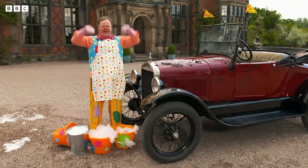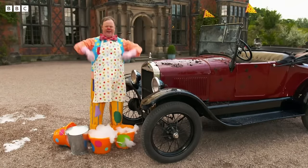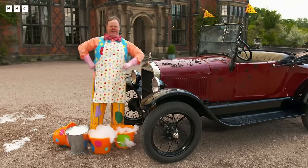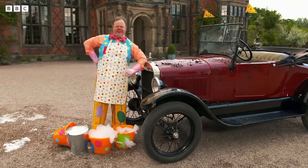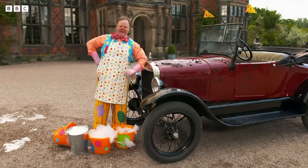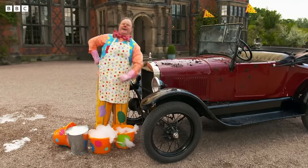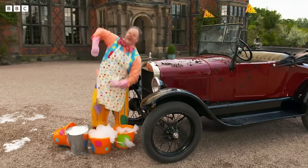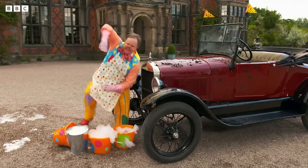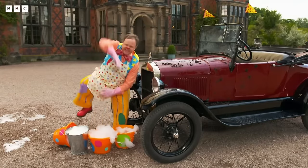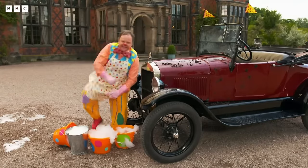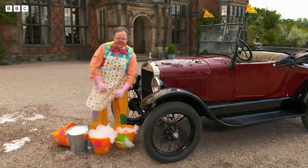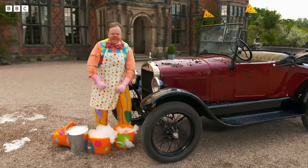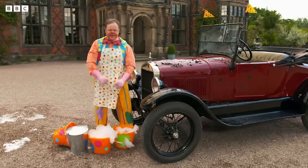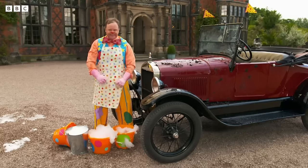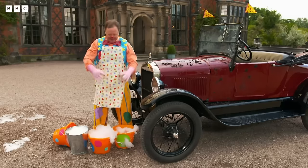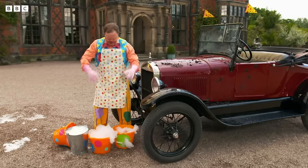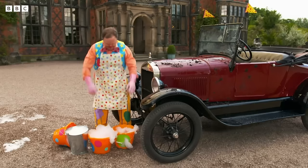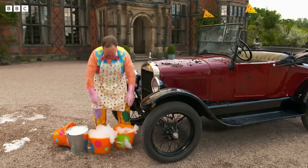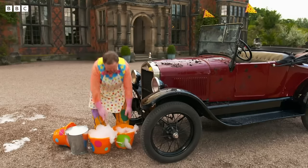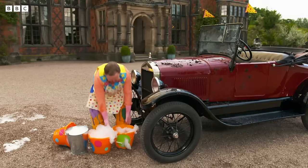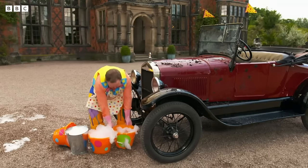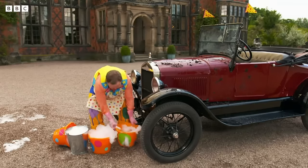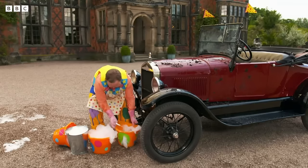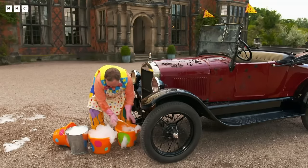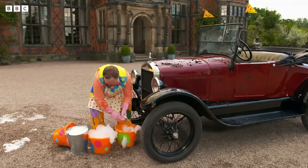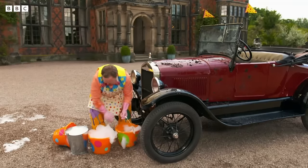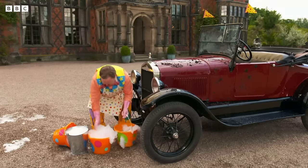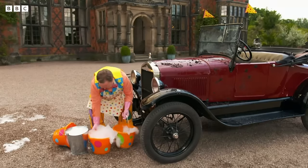Woohoo! Right. Let's go!